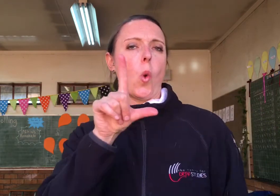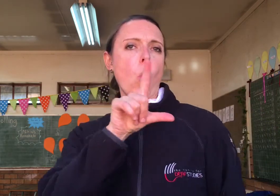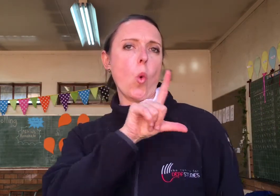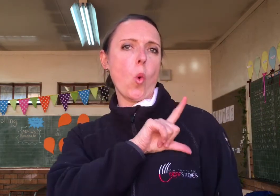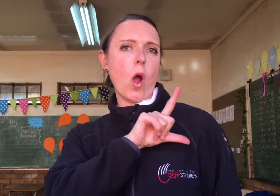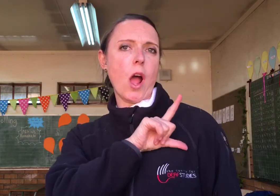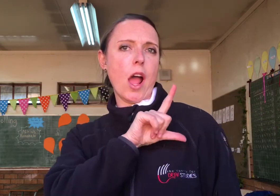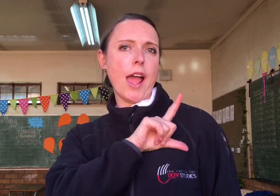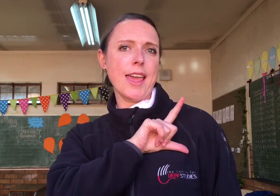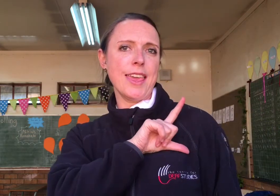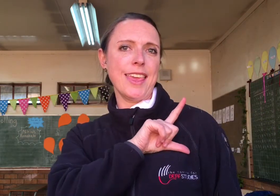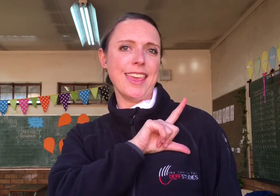why,